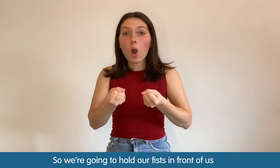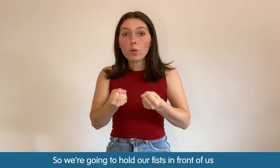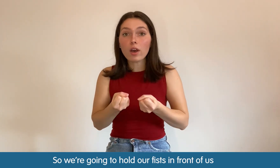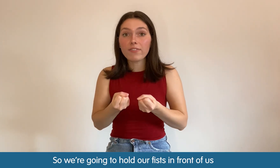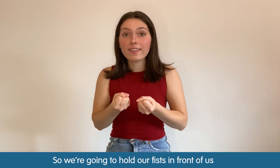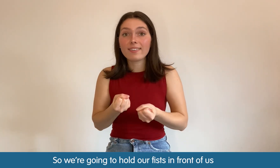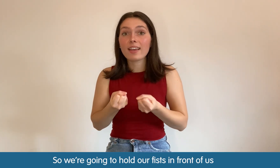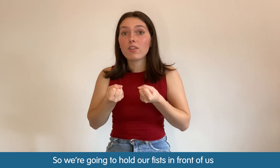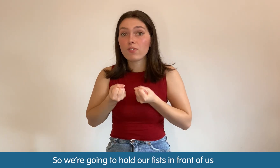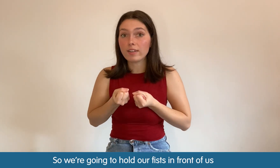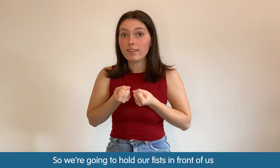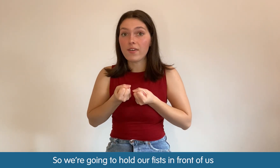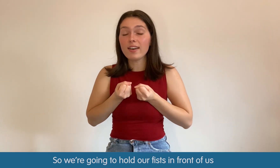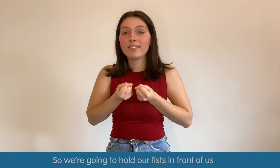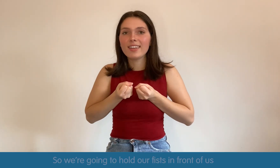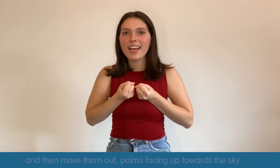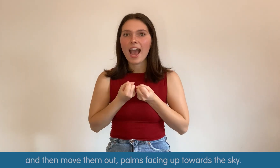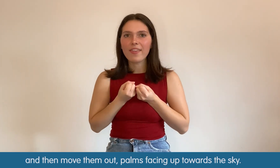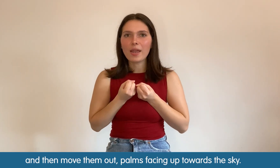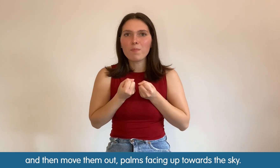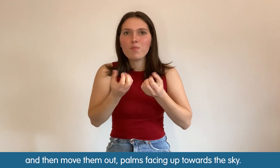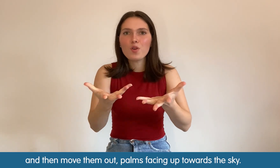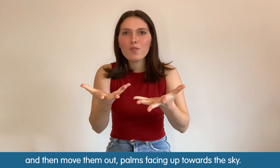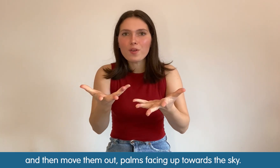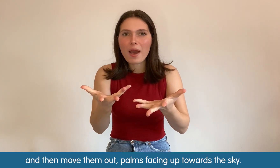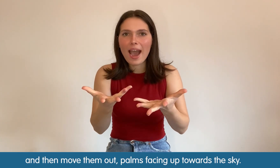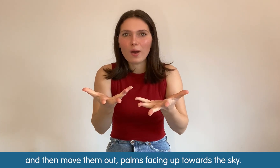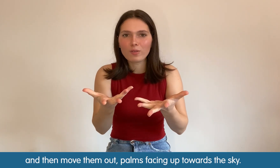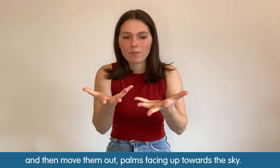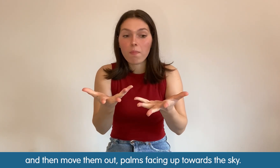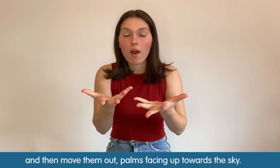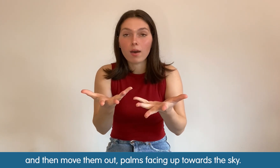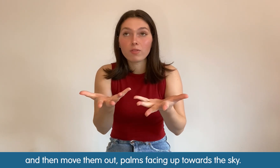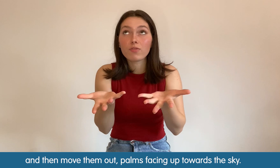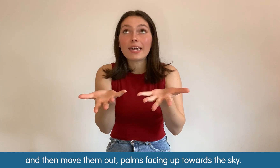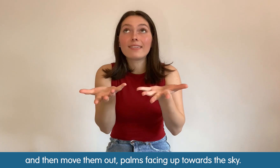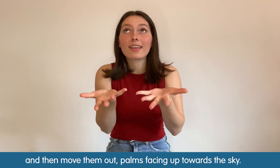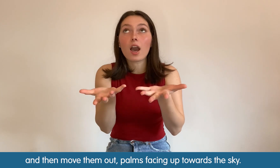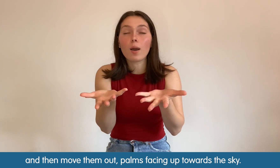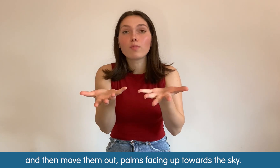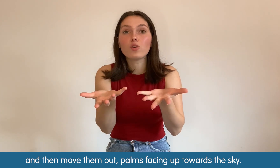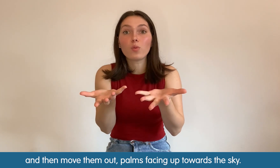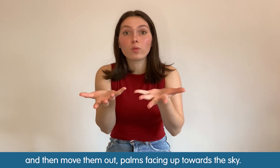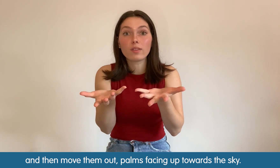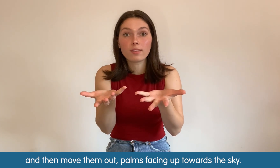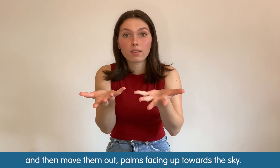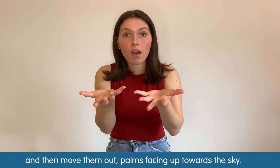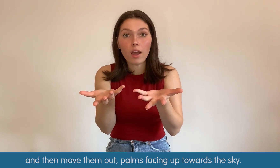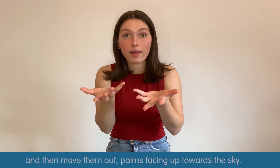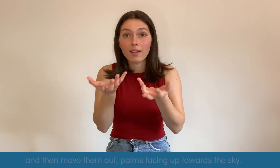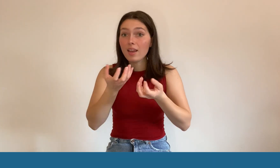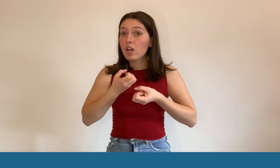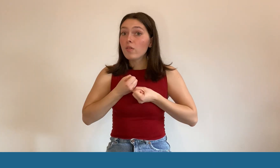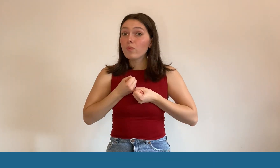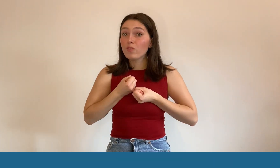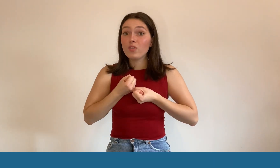our fists in front of us and then move them out, palms facing up towards the sky.